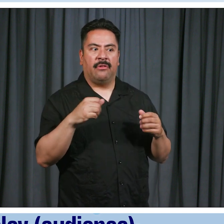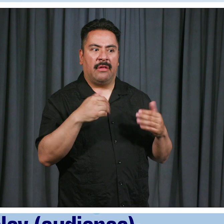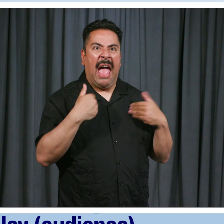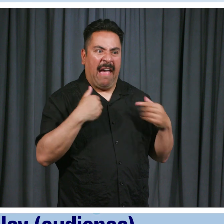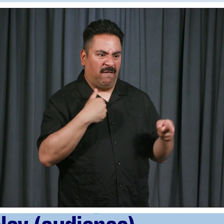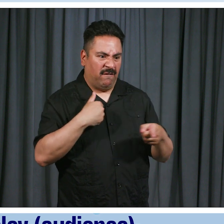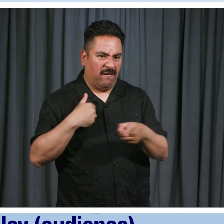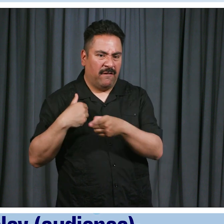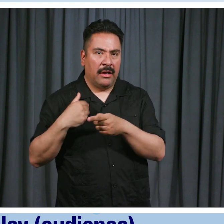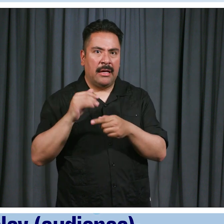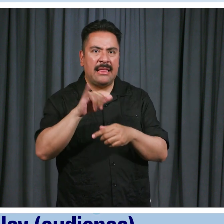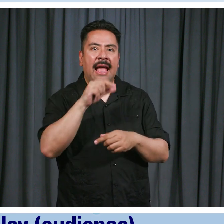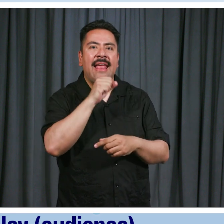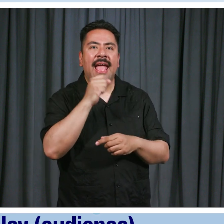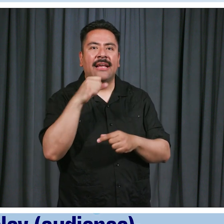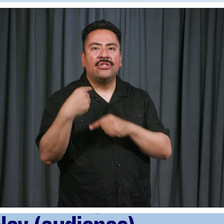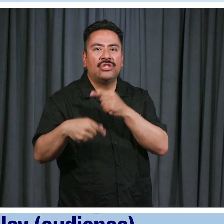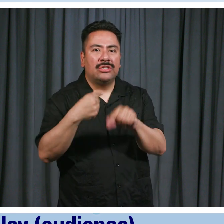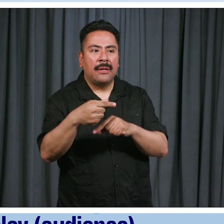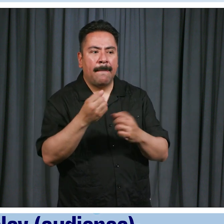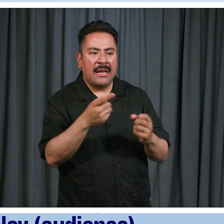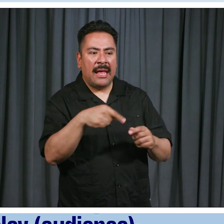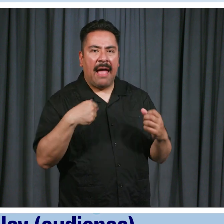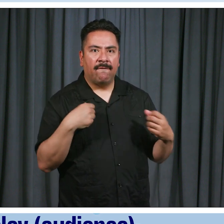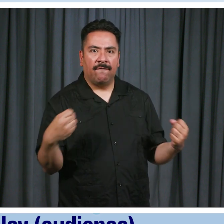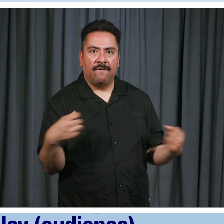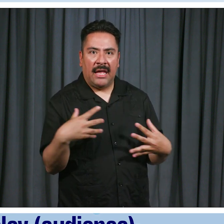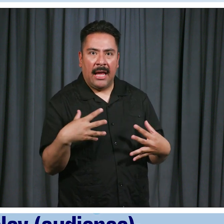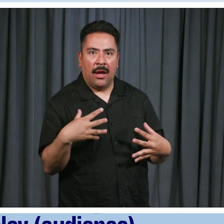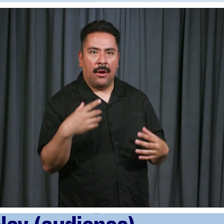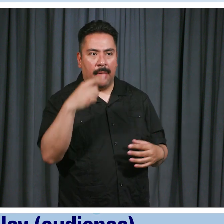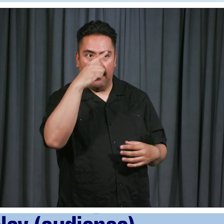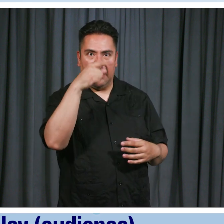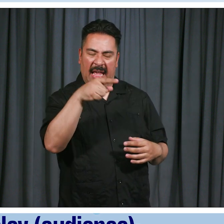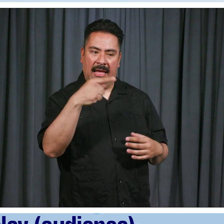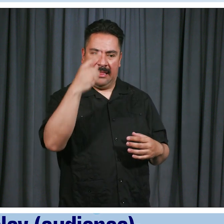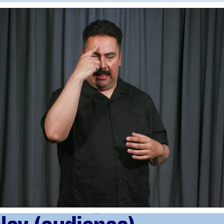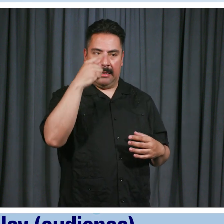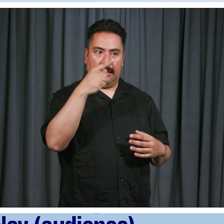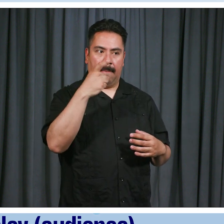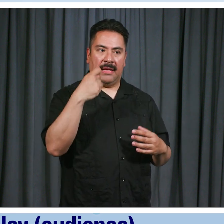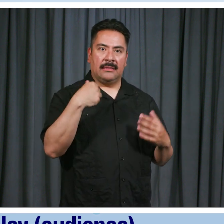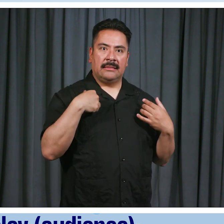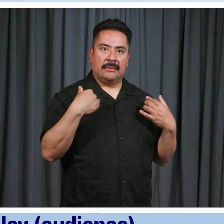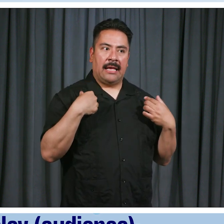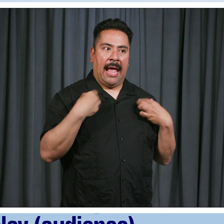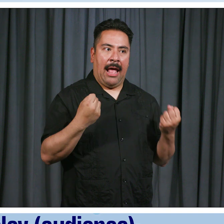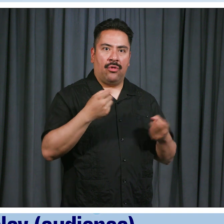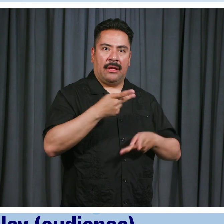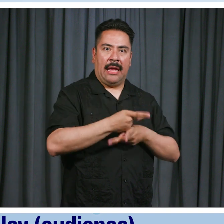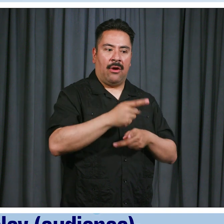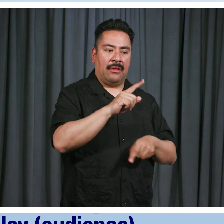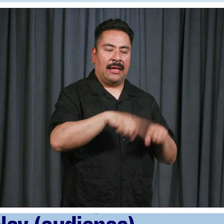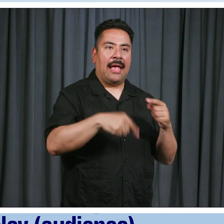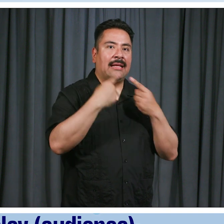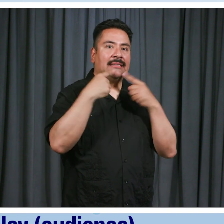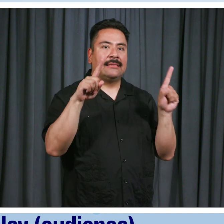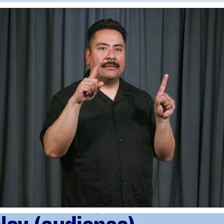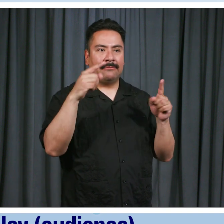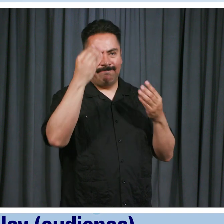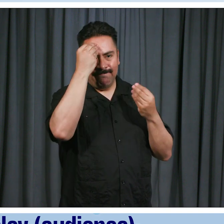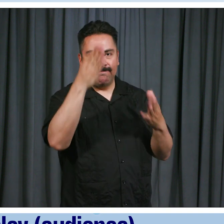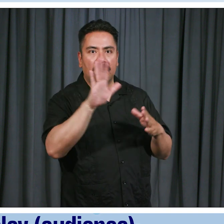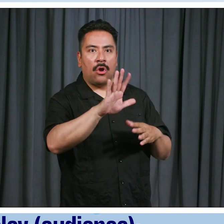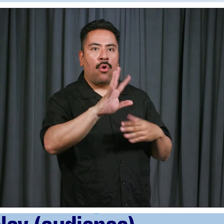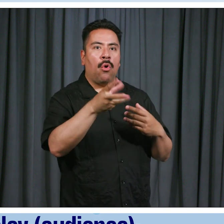of them have this fear, and I think a lot of it has to do with because we're in healthcare, that they can't disclose their own mental